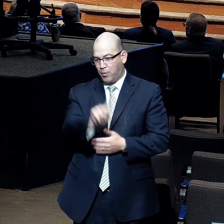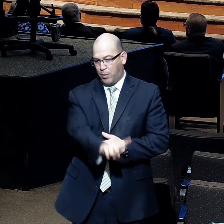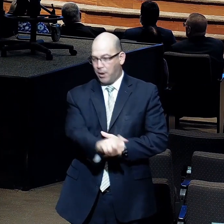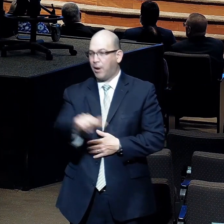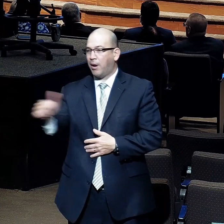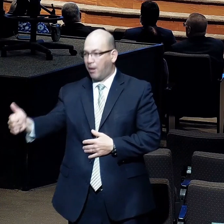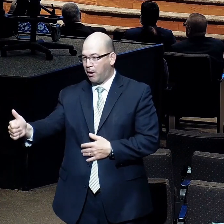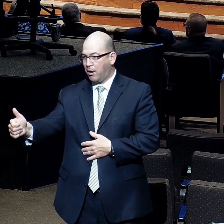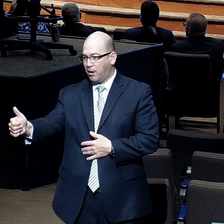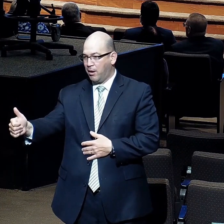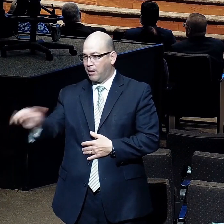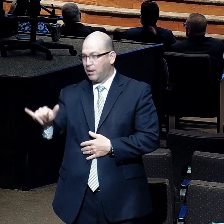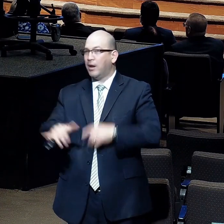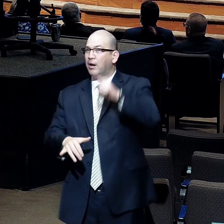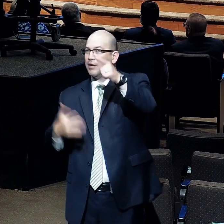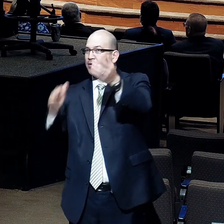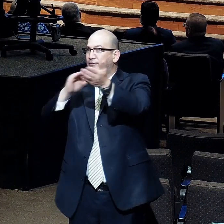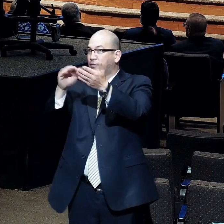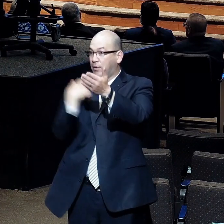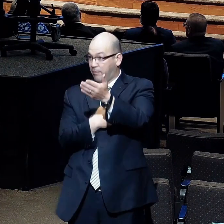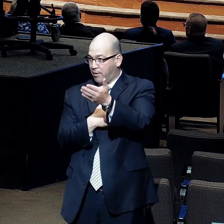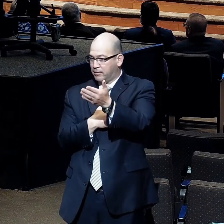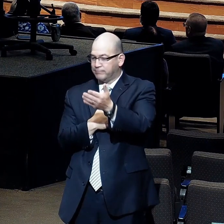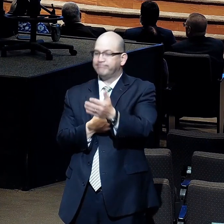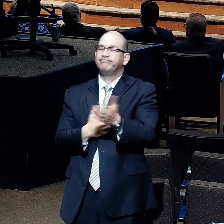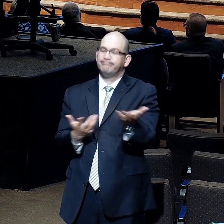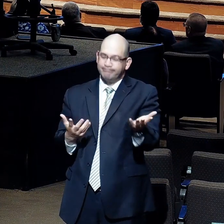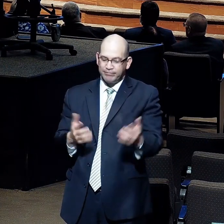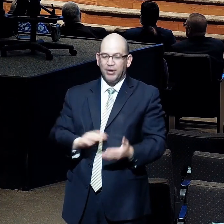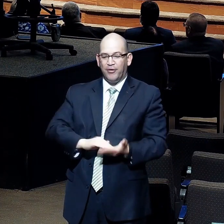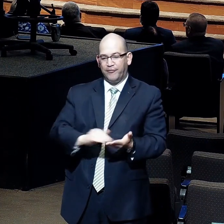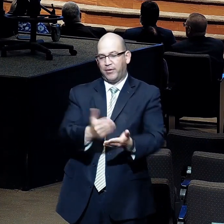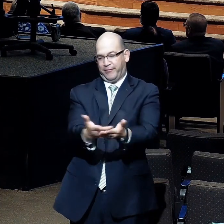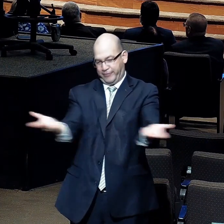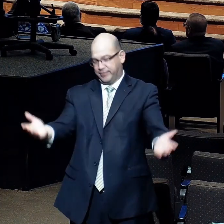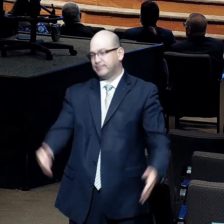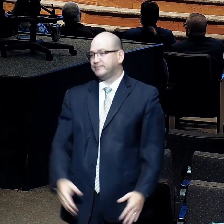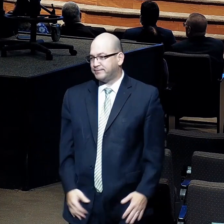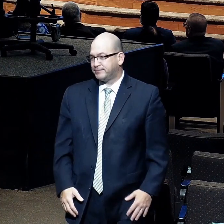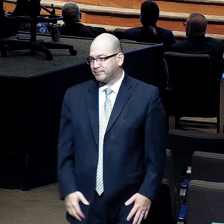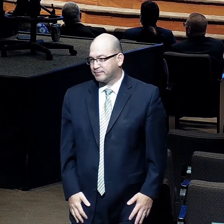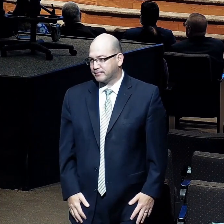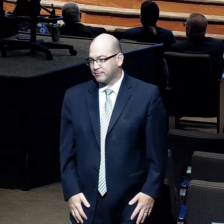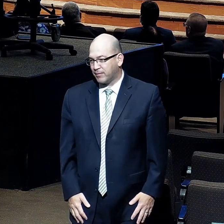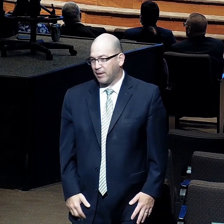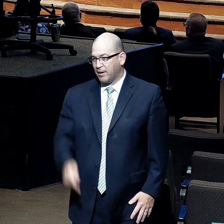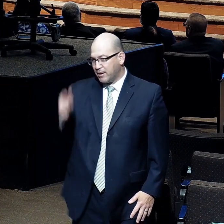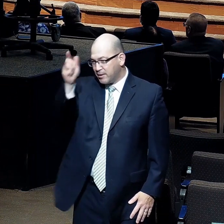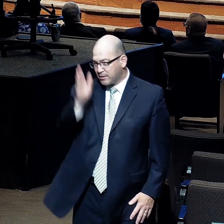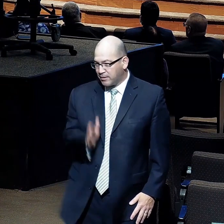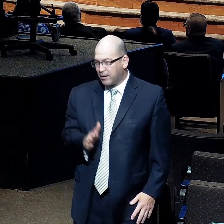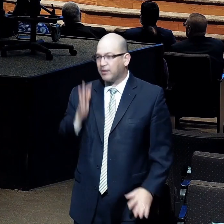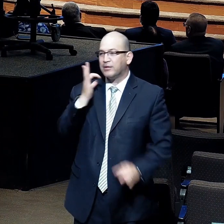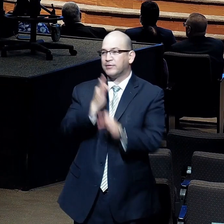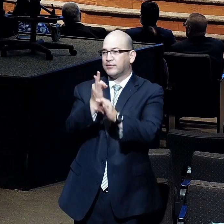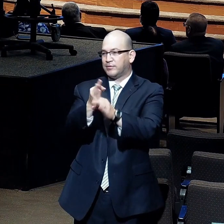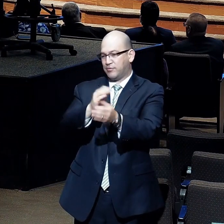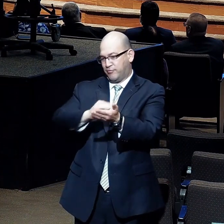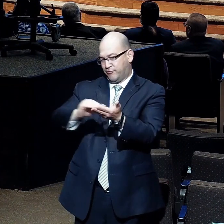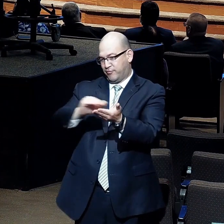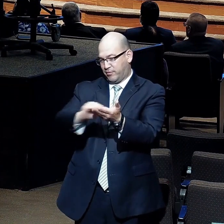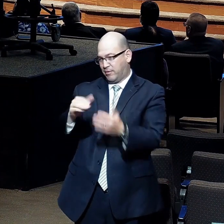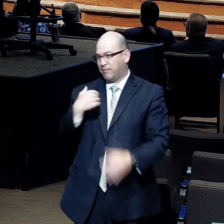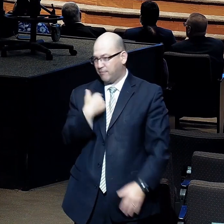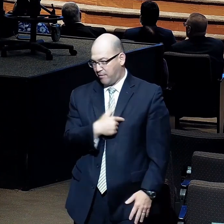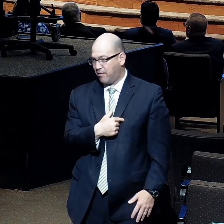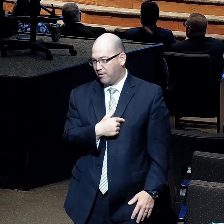as Christ forgave you, so also do ye. God has remained faithful to forgive us whenever we wronged him, so he